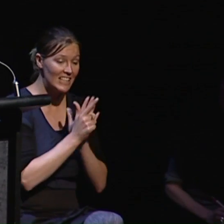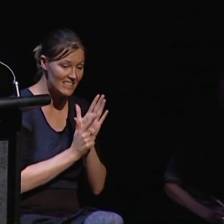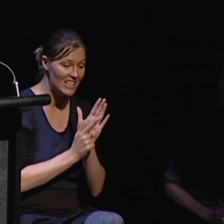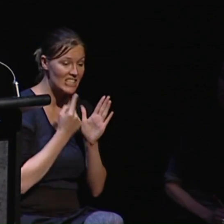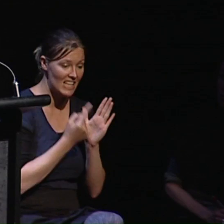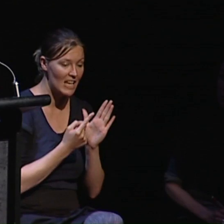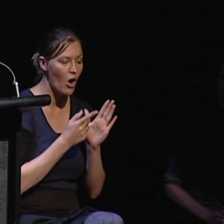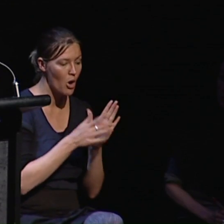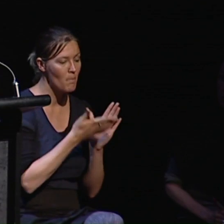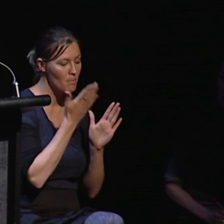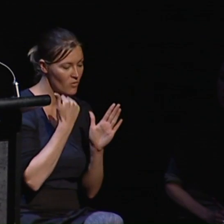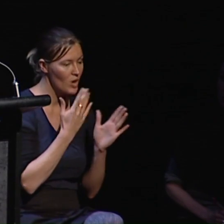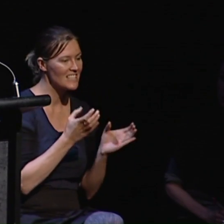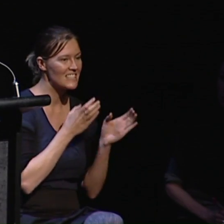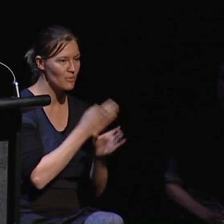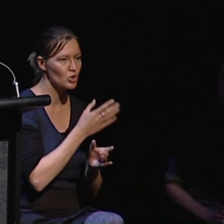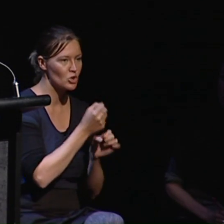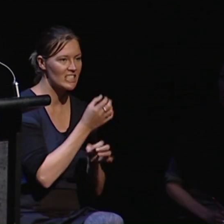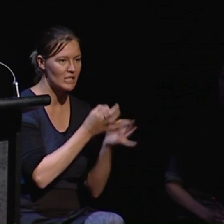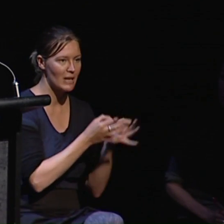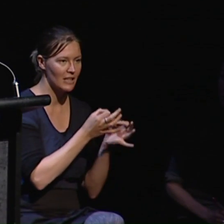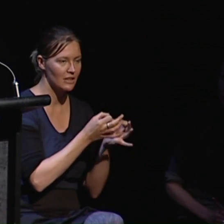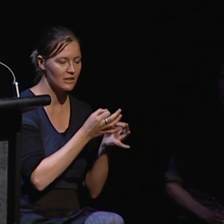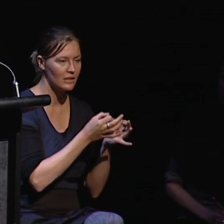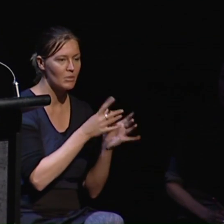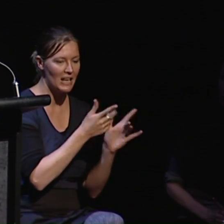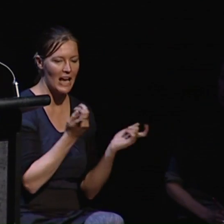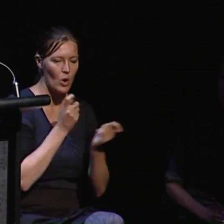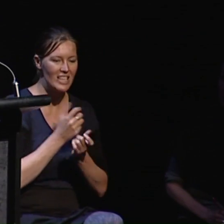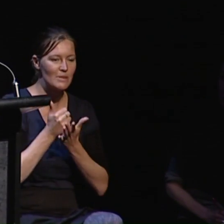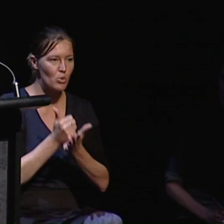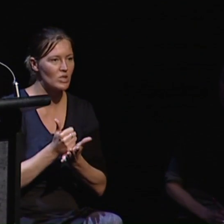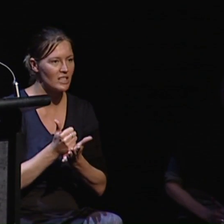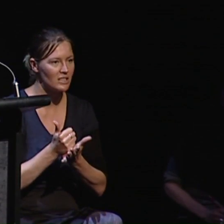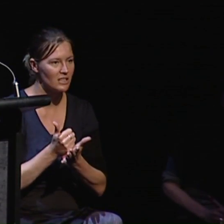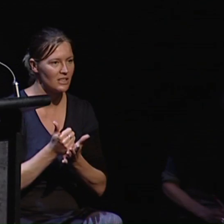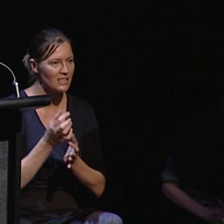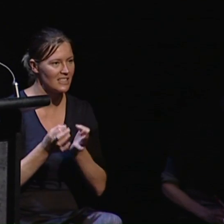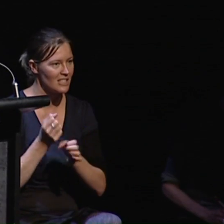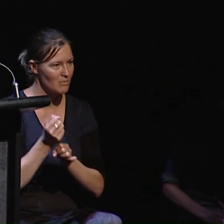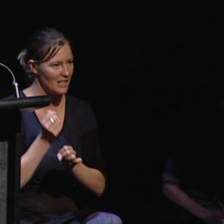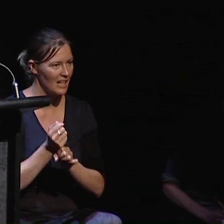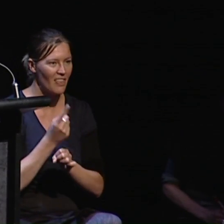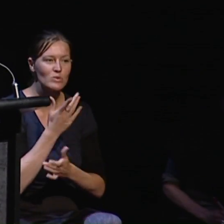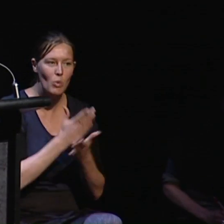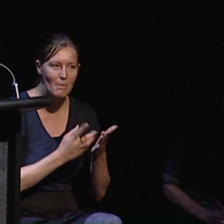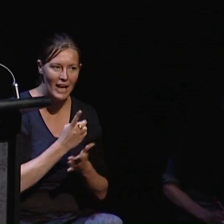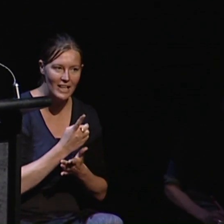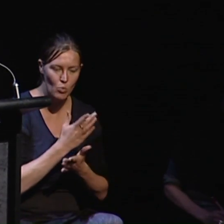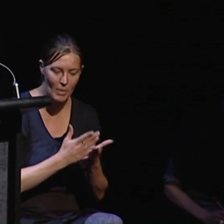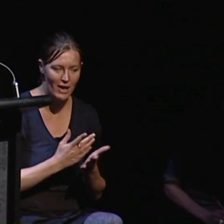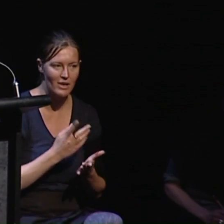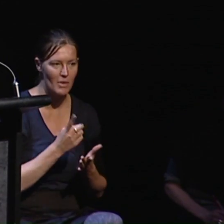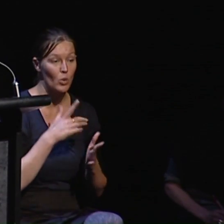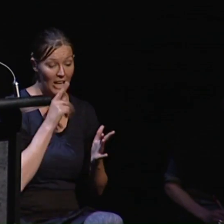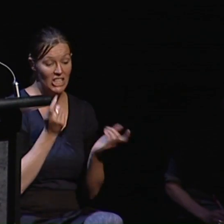from substitute decision-making to supported decision-making is only one part of the equation. We can change the legislation, but if